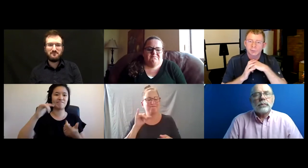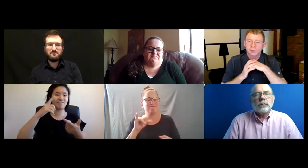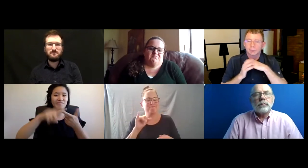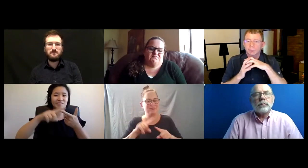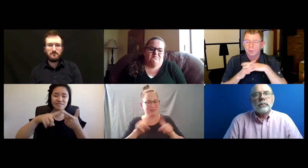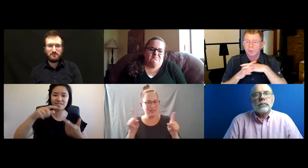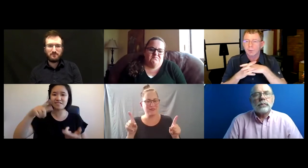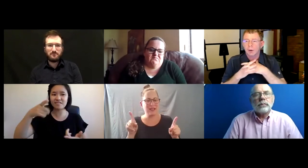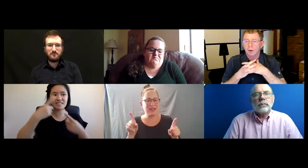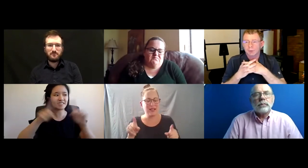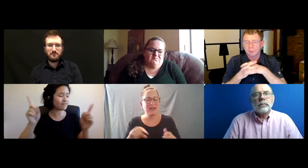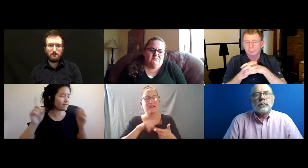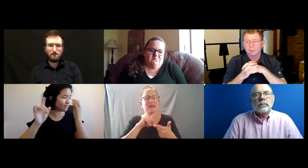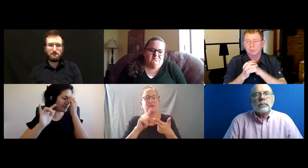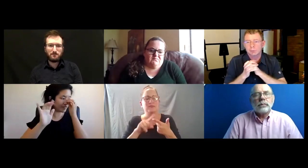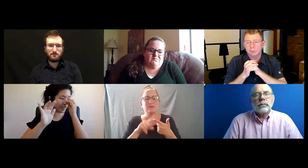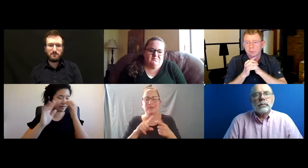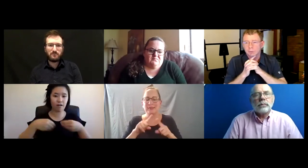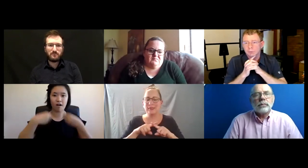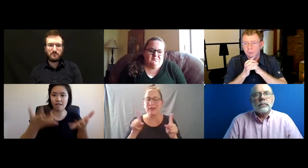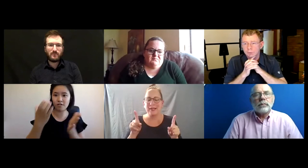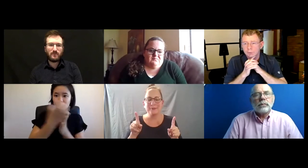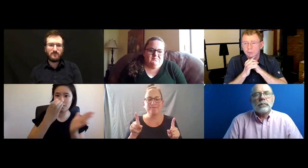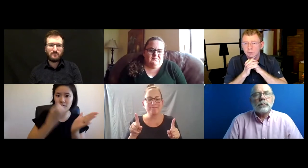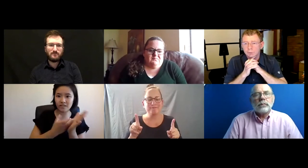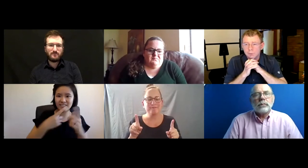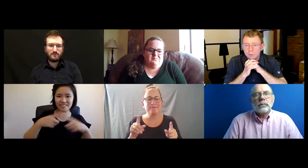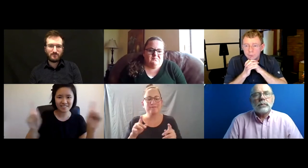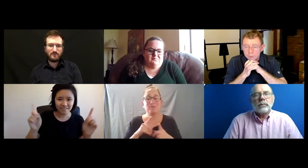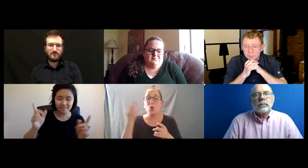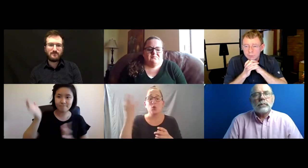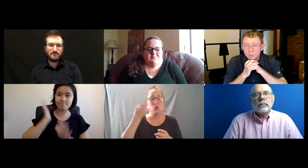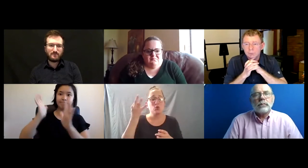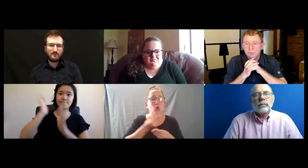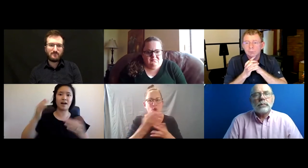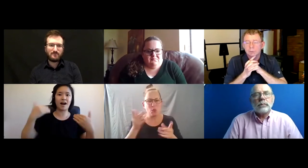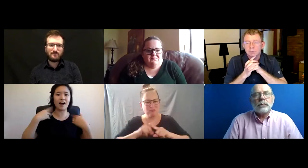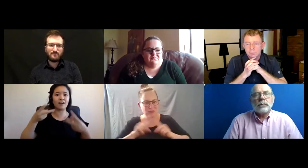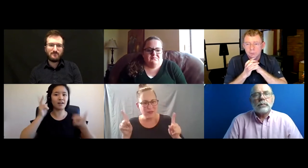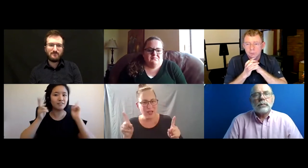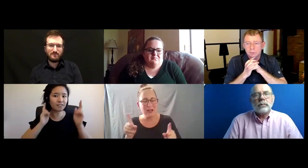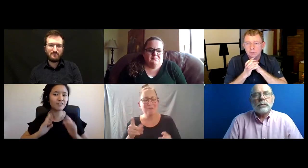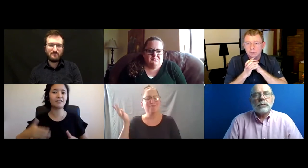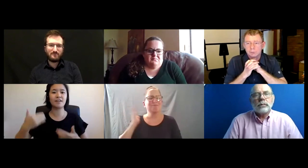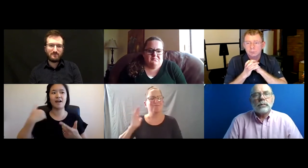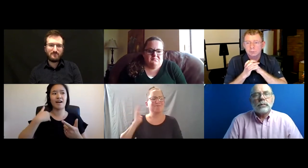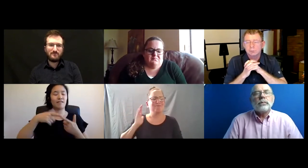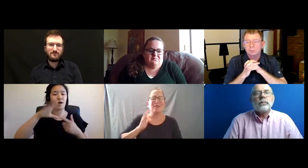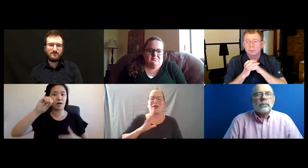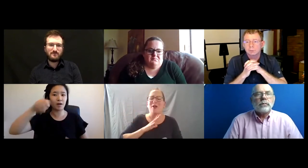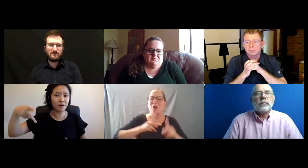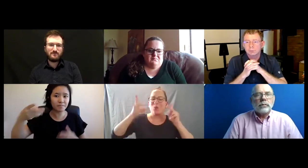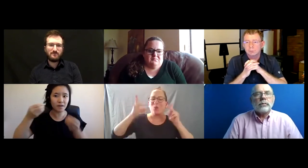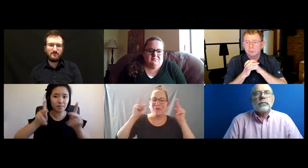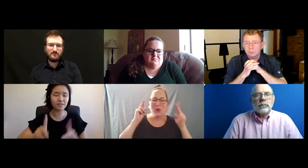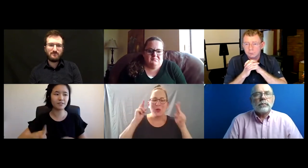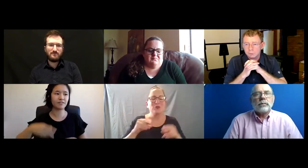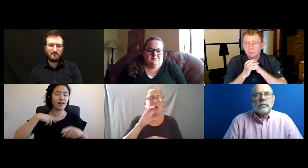graduate, and they didn't have that information, which was very different from my experience. The course offerings are different now. We